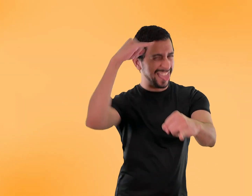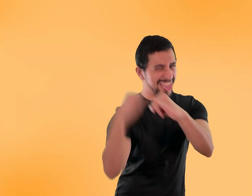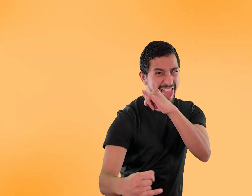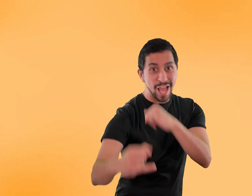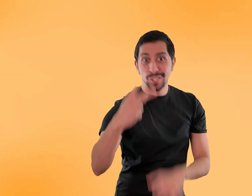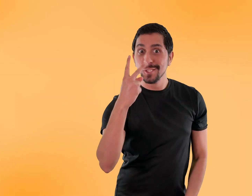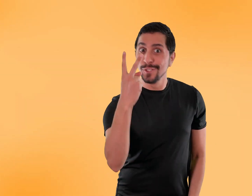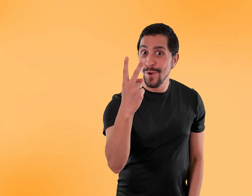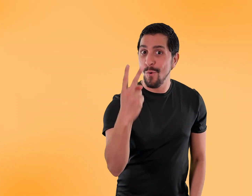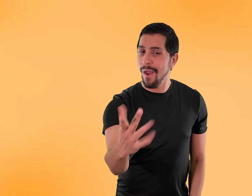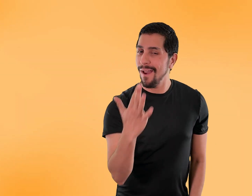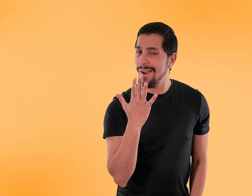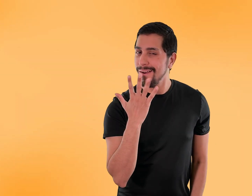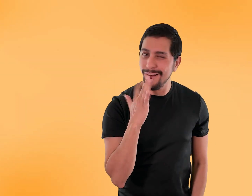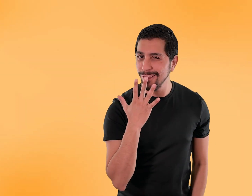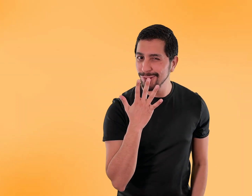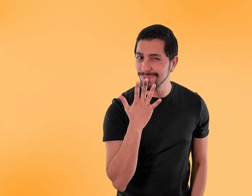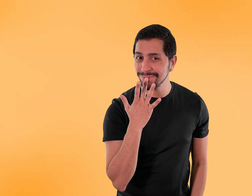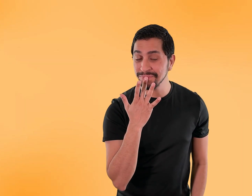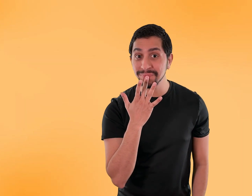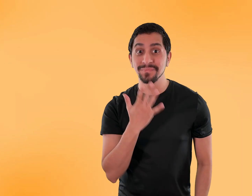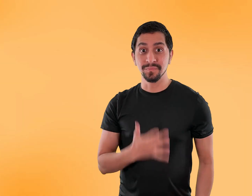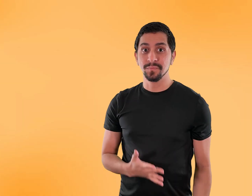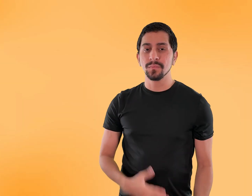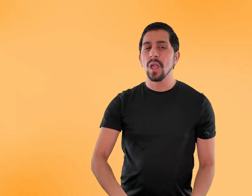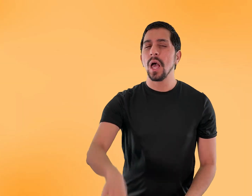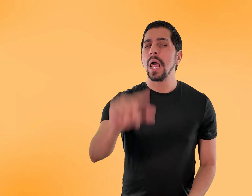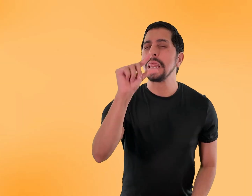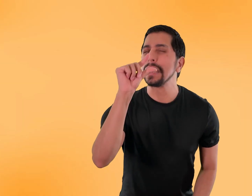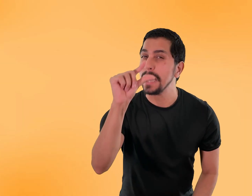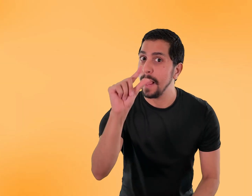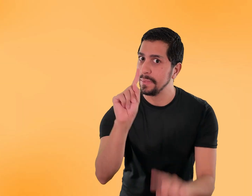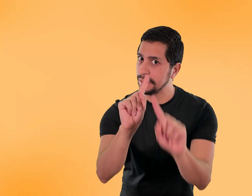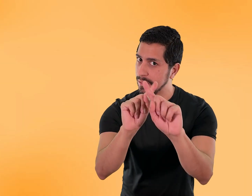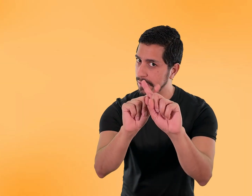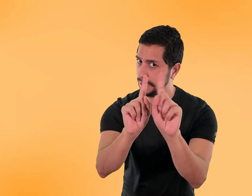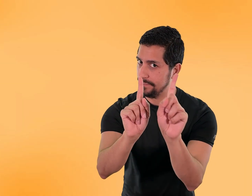These last two colors are a little different.